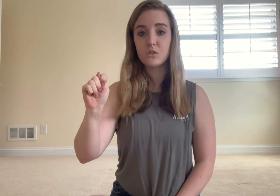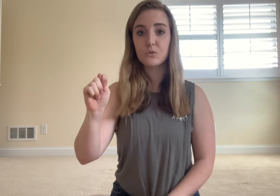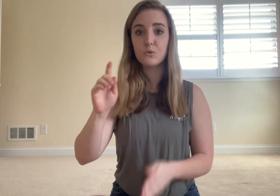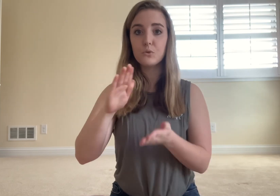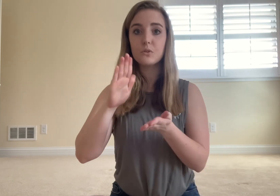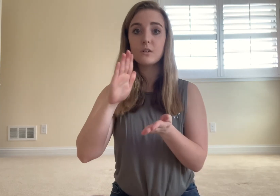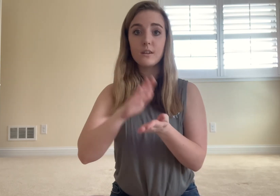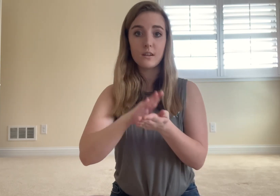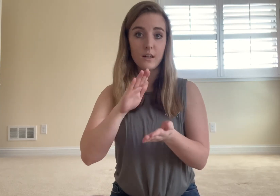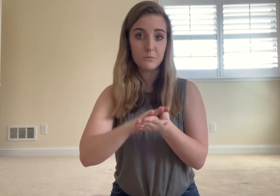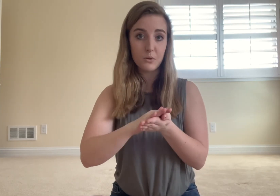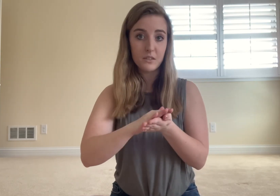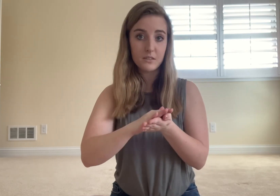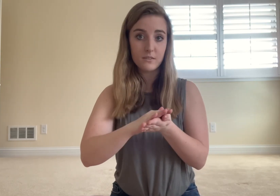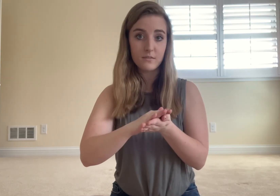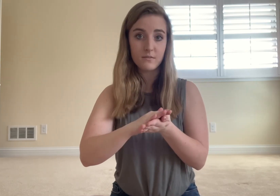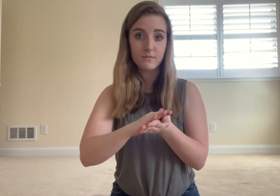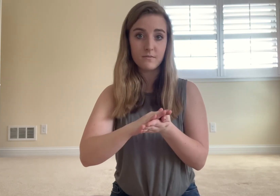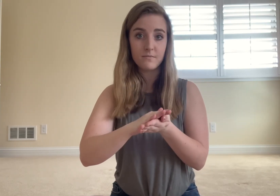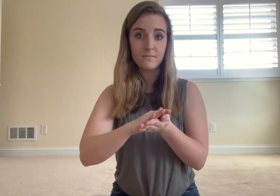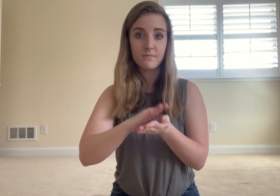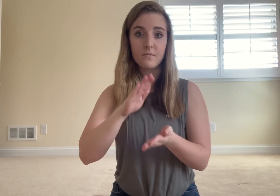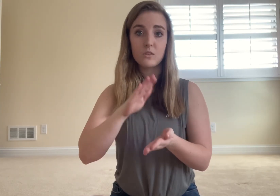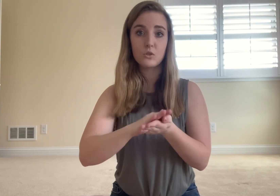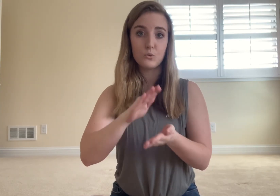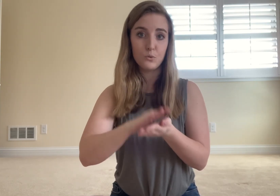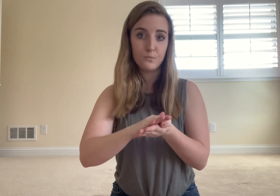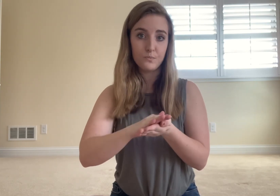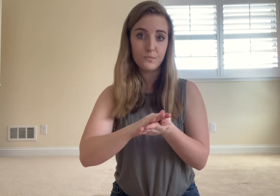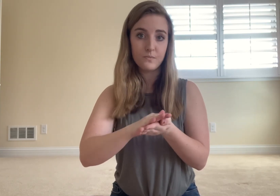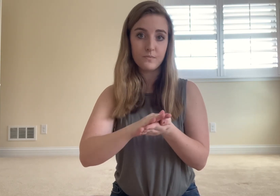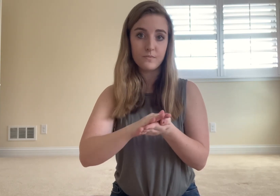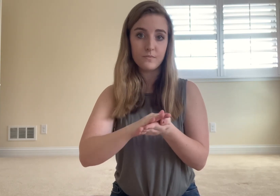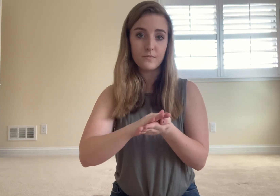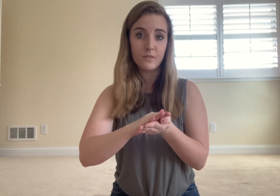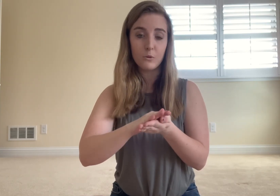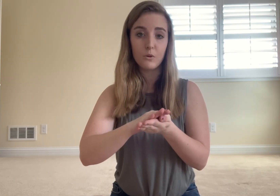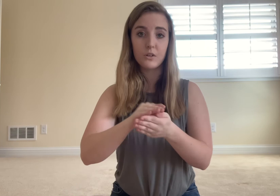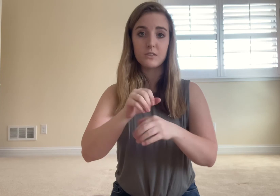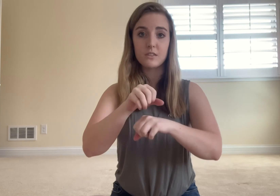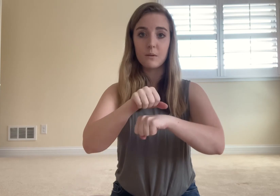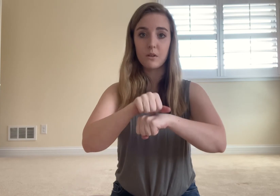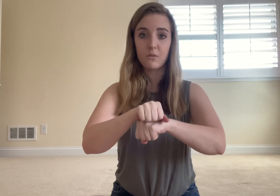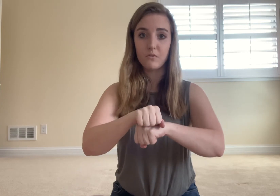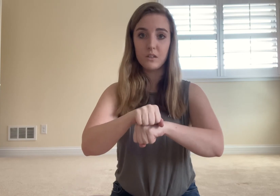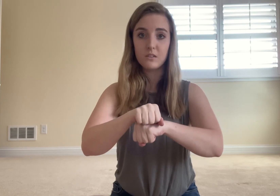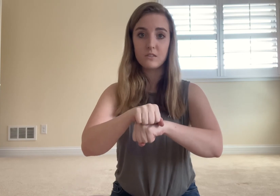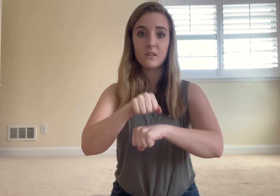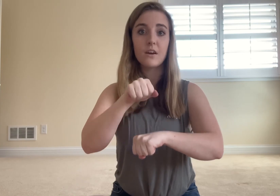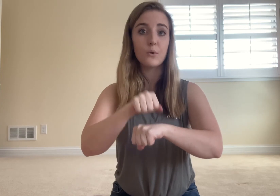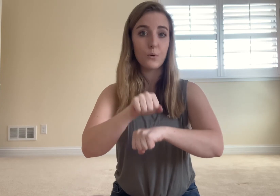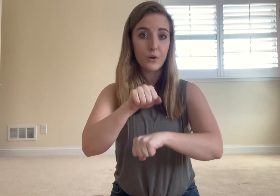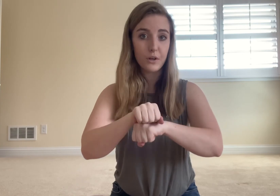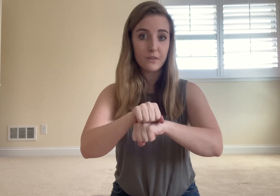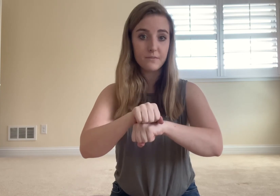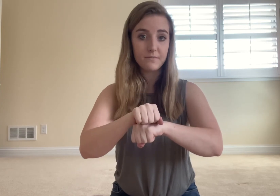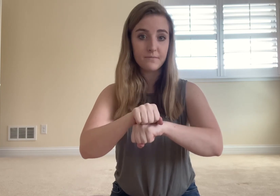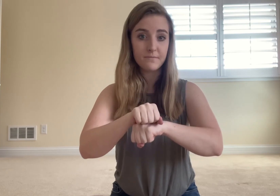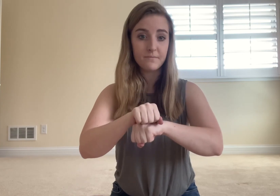school, clap twice, school, work is the same thing with fists, work,